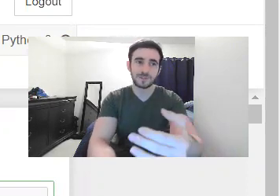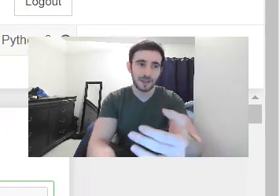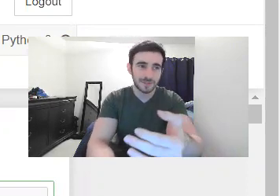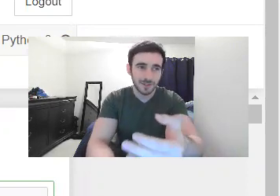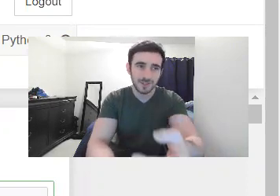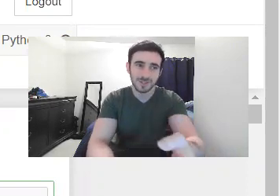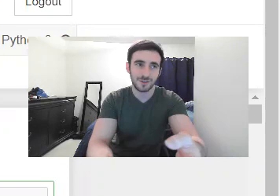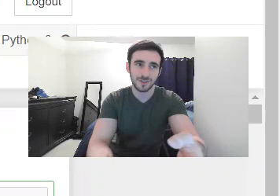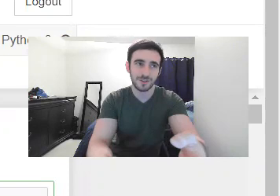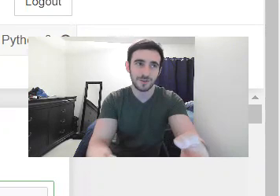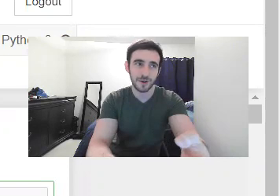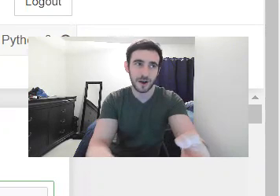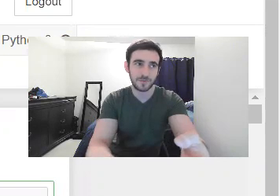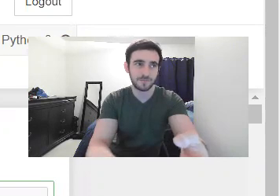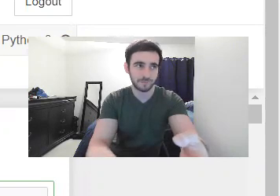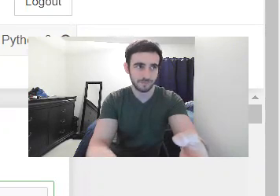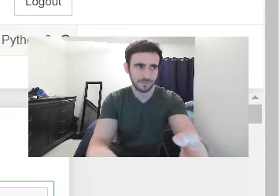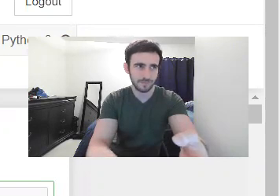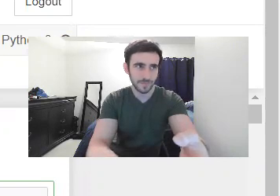do image segmentation, you can do